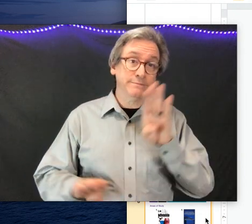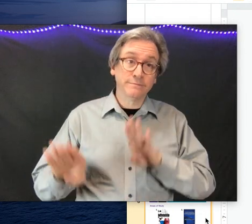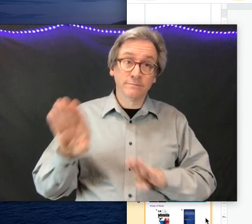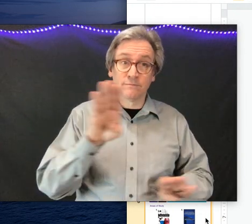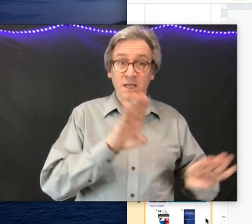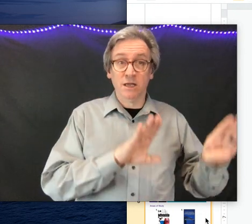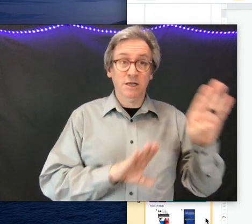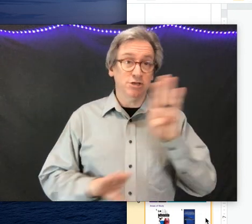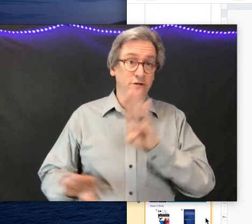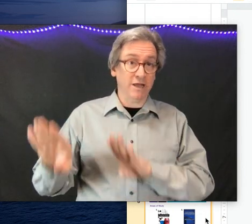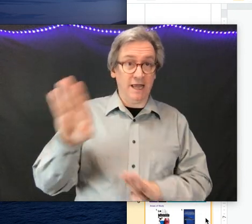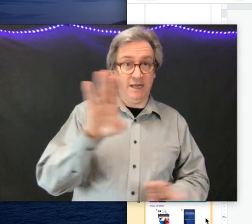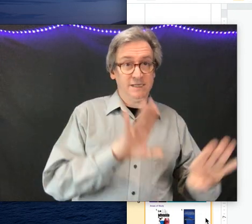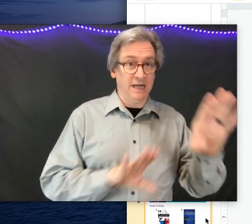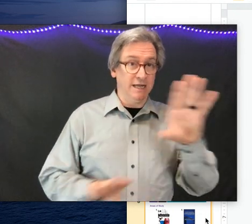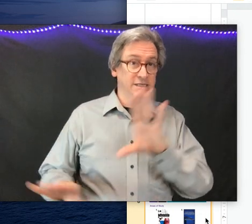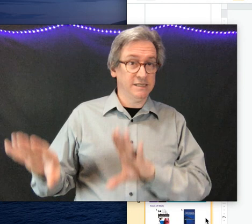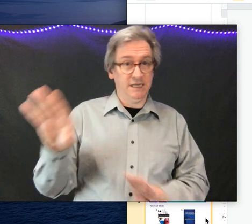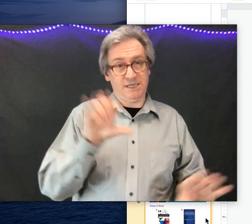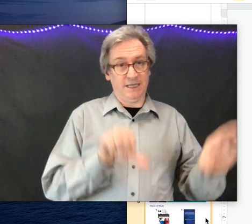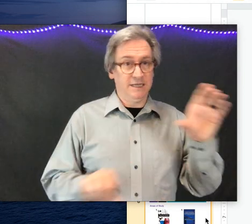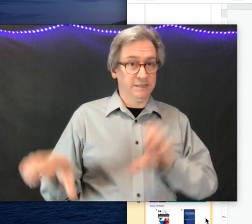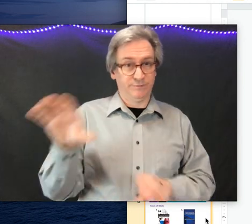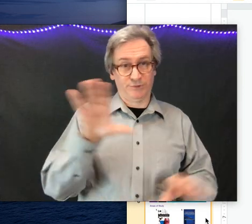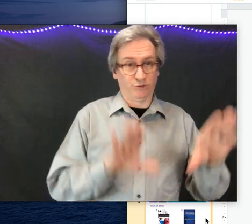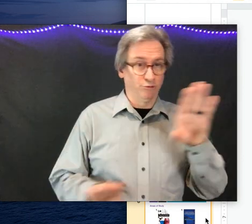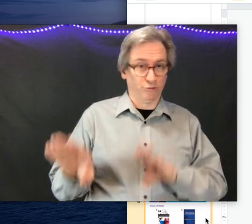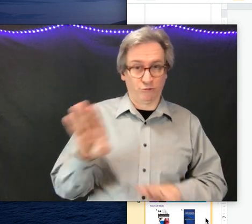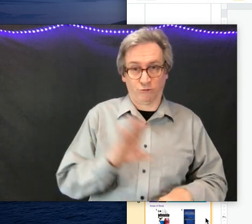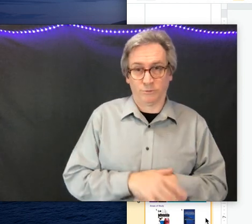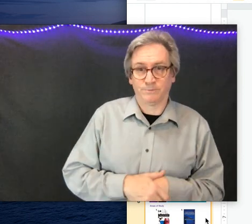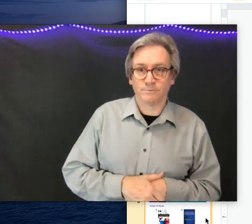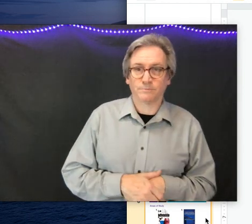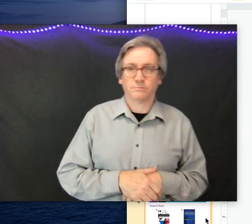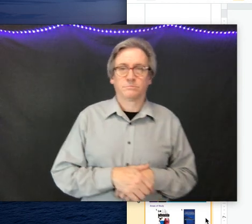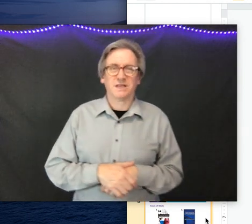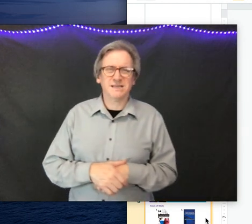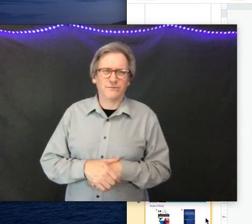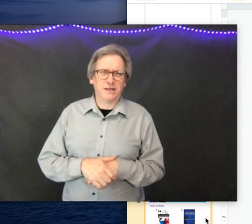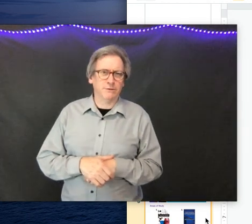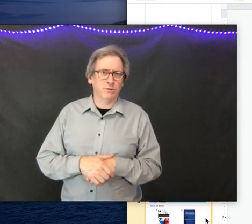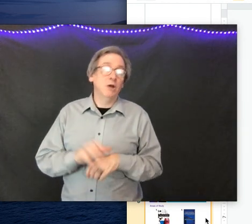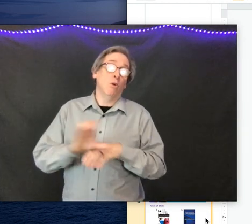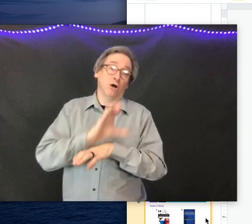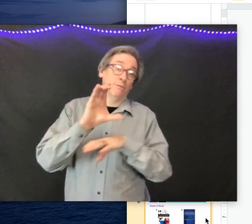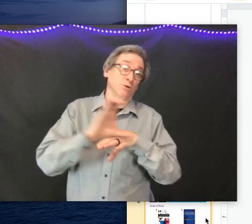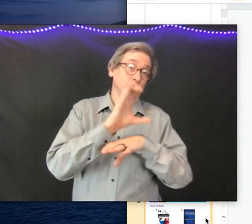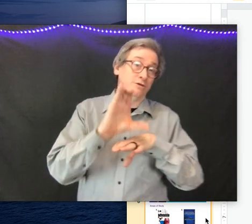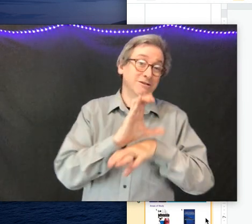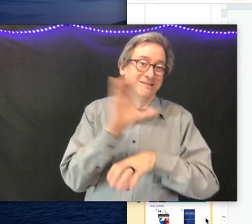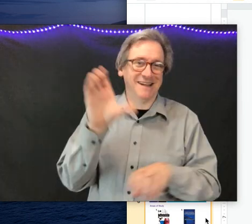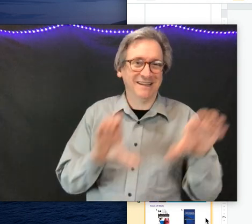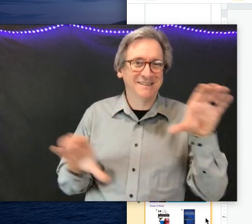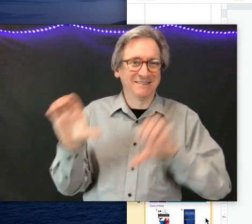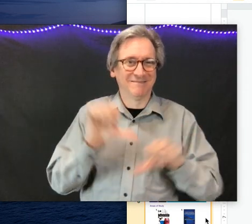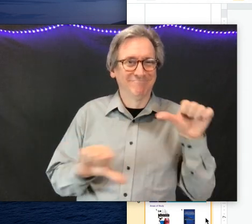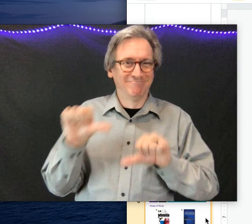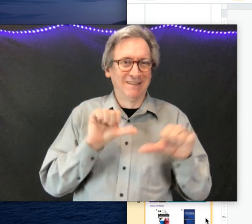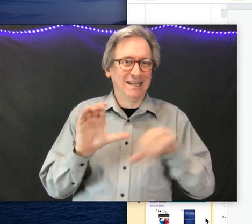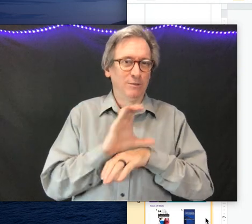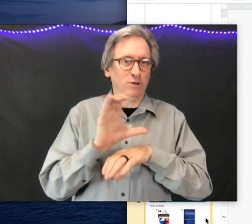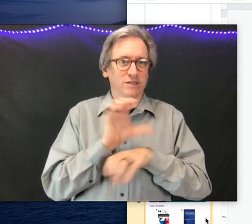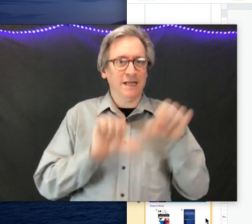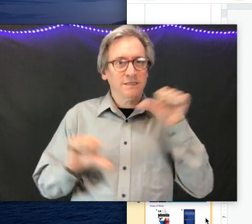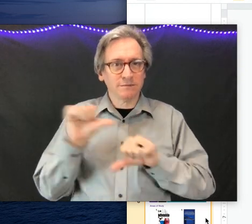biology. Generally, any science is like this, except for like computer science,